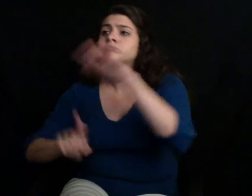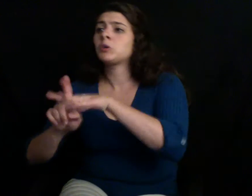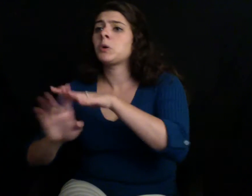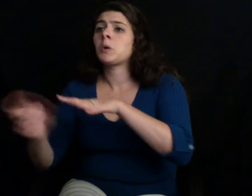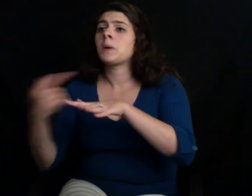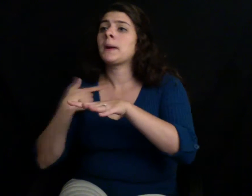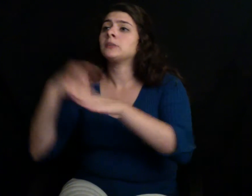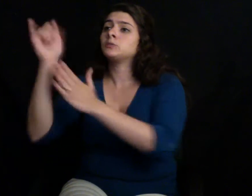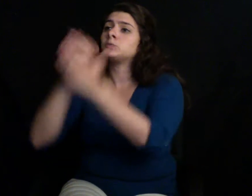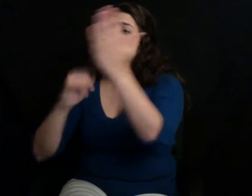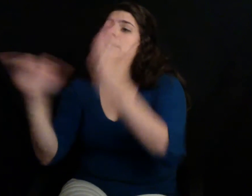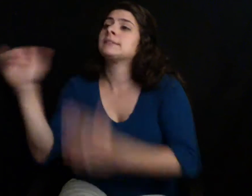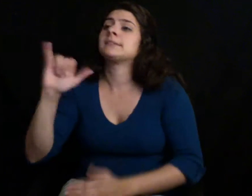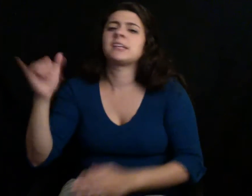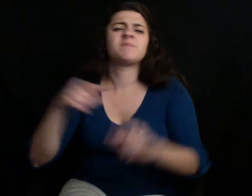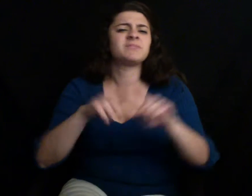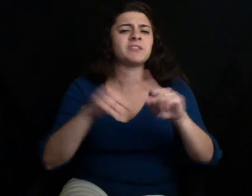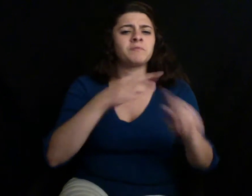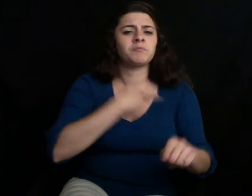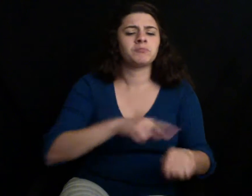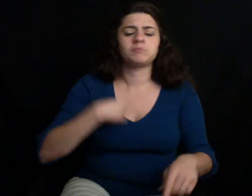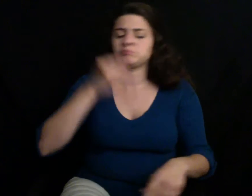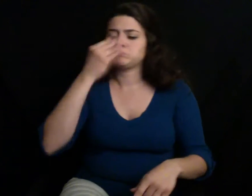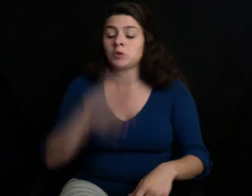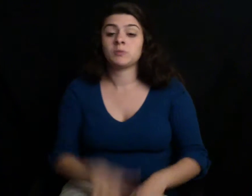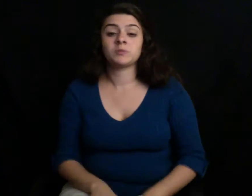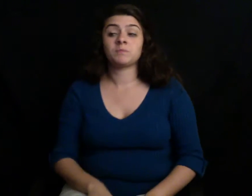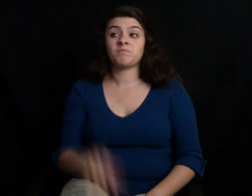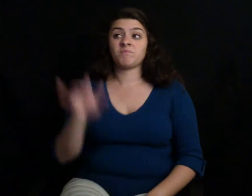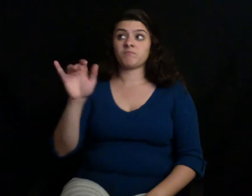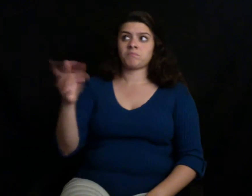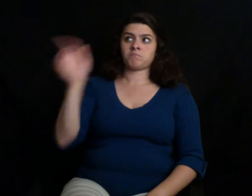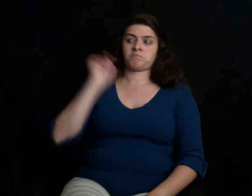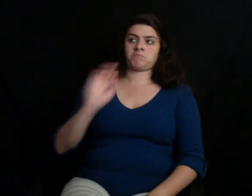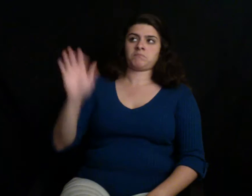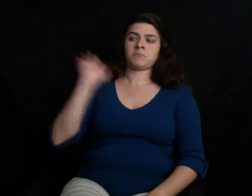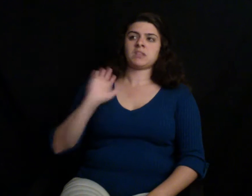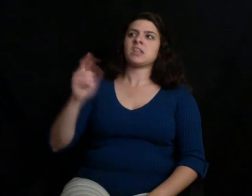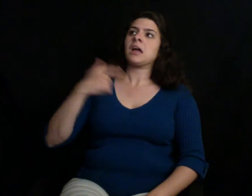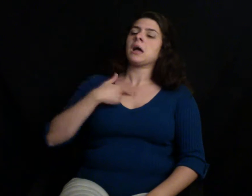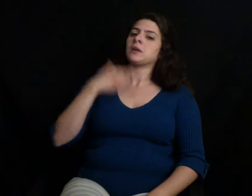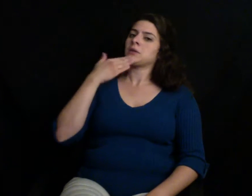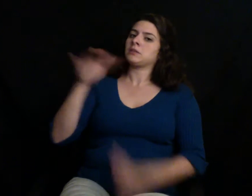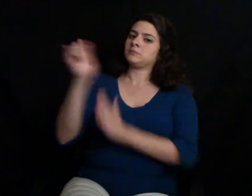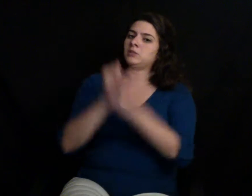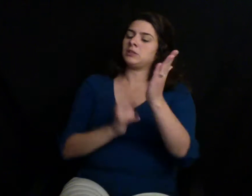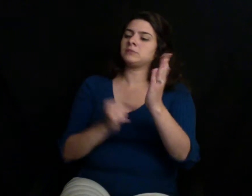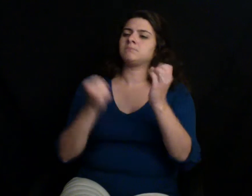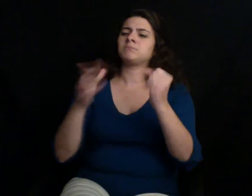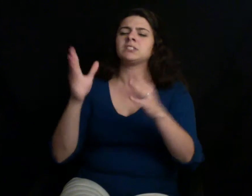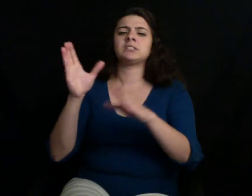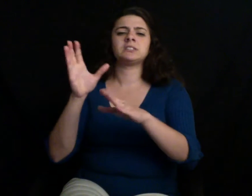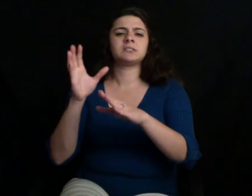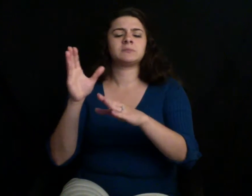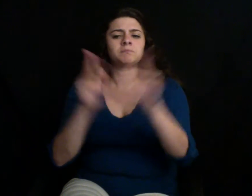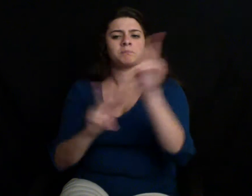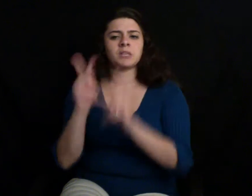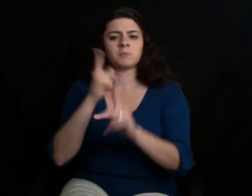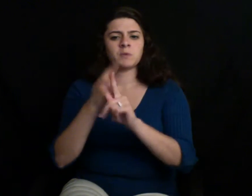too. So, and I was really good artist at the time. So then eventually they knew we didn't have money, so a lot of the people who went to our church or our